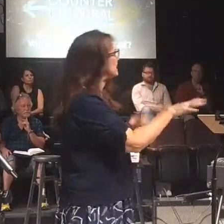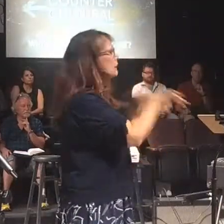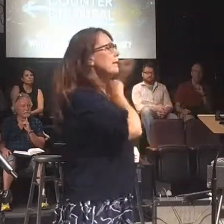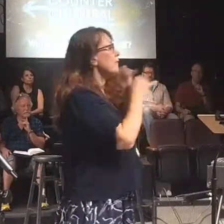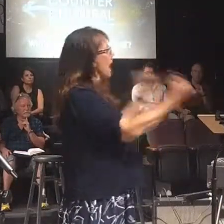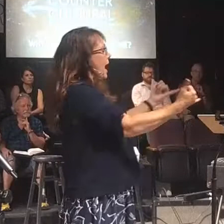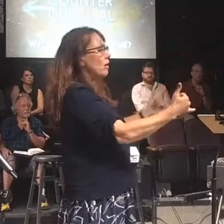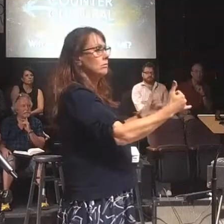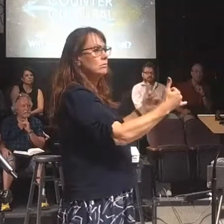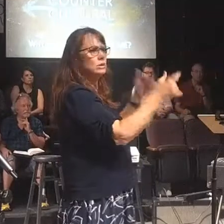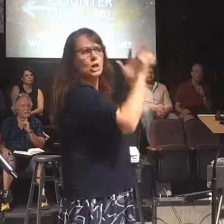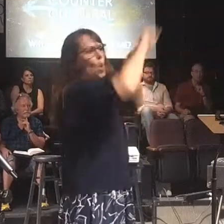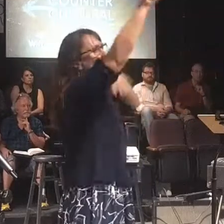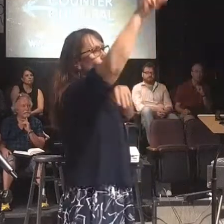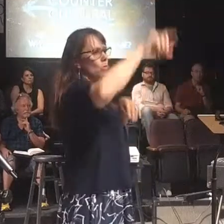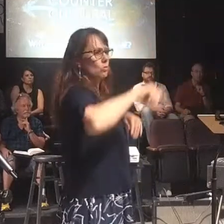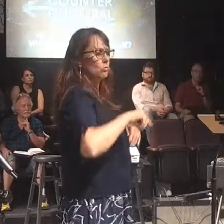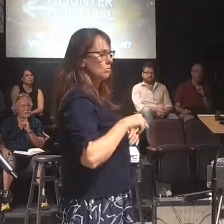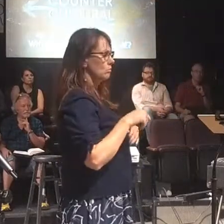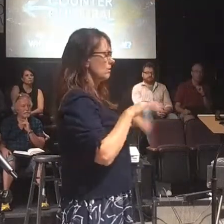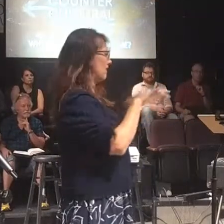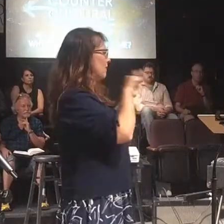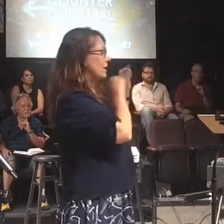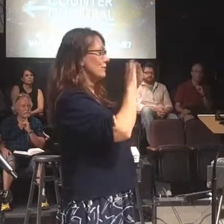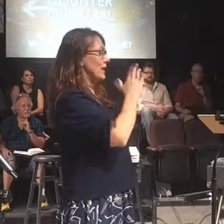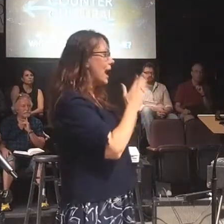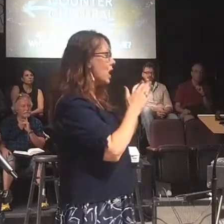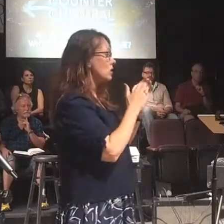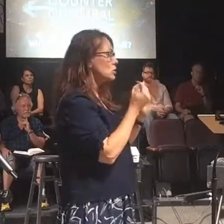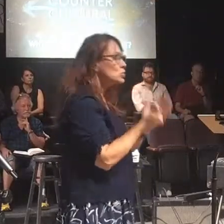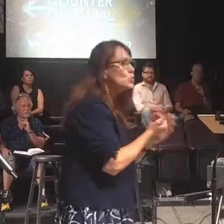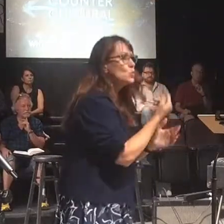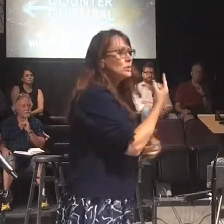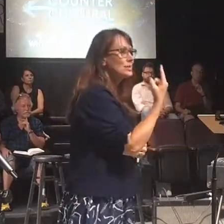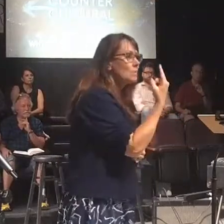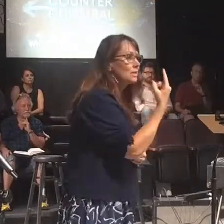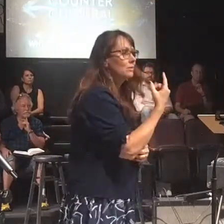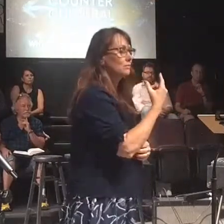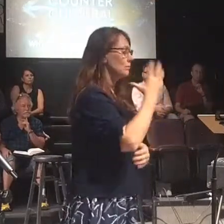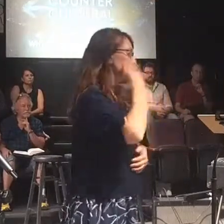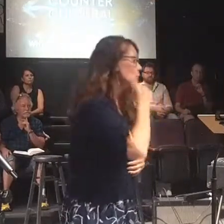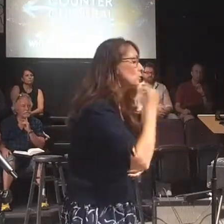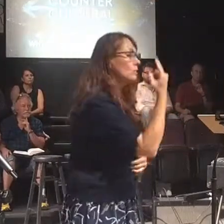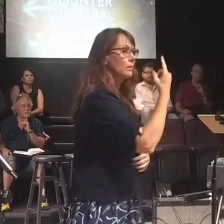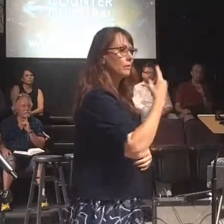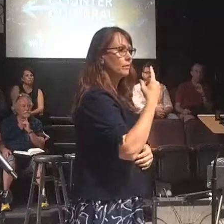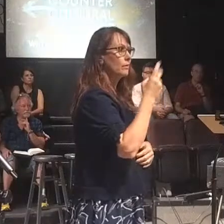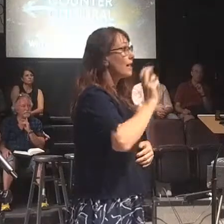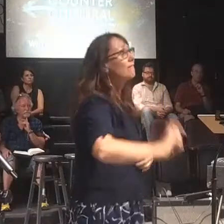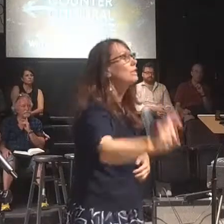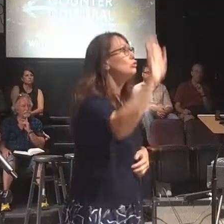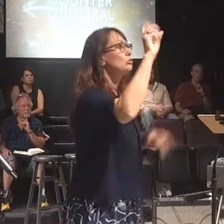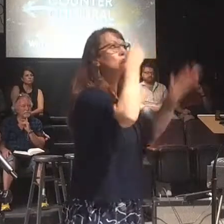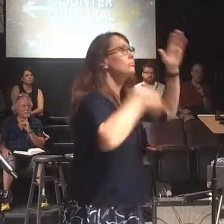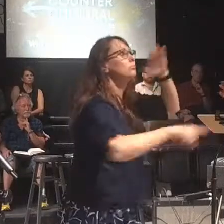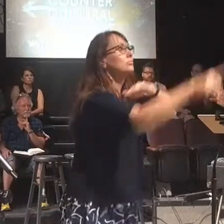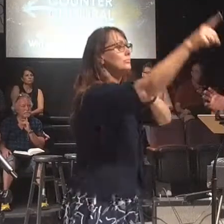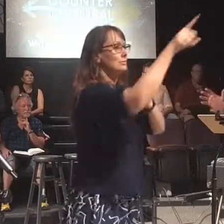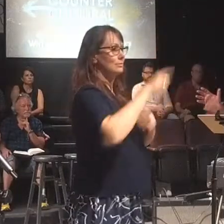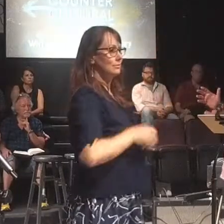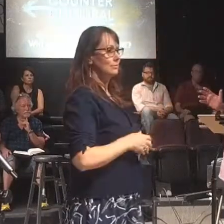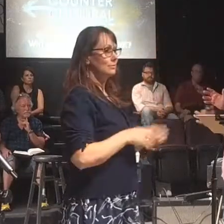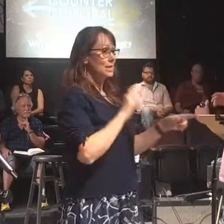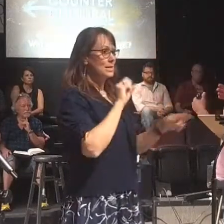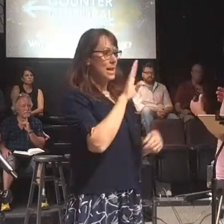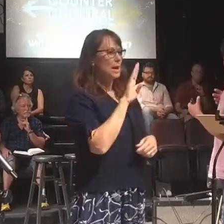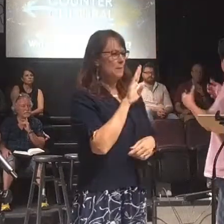somewhere? You know, just leave town and do something new and, you know, and have an adventure. And I remember she,